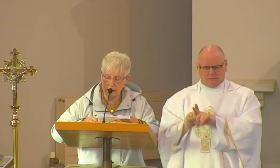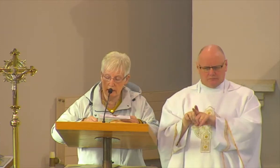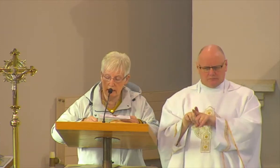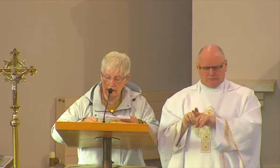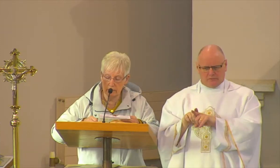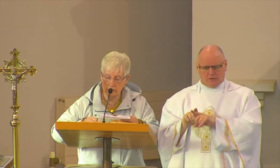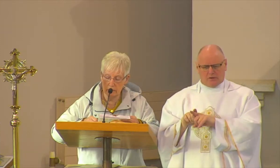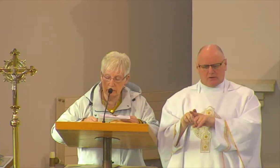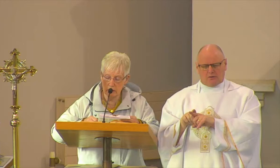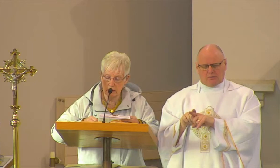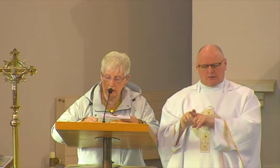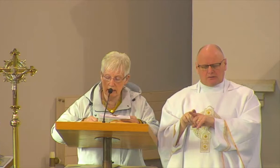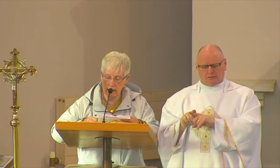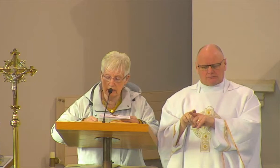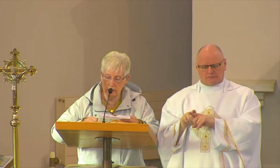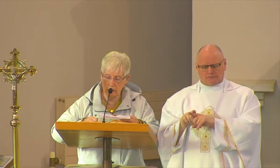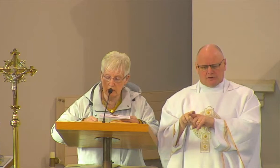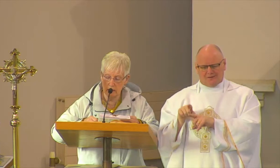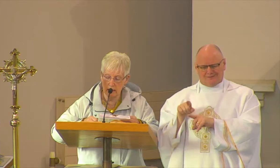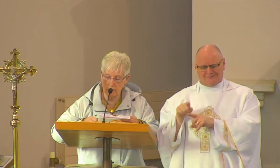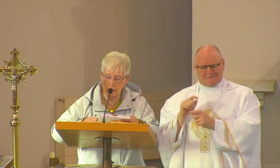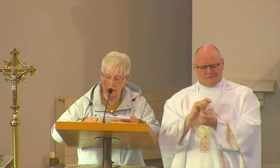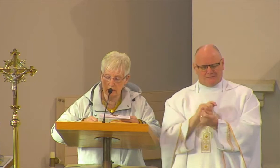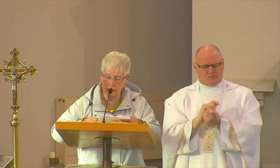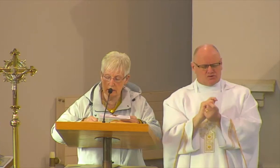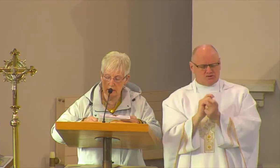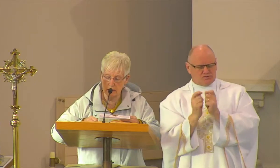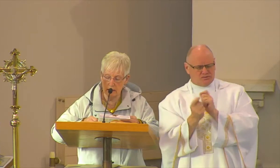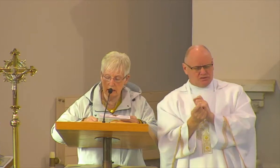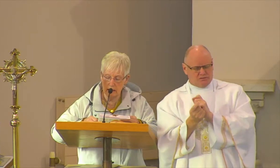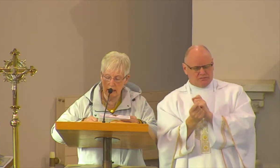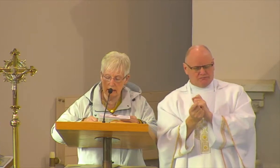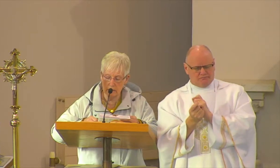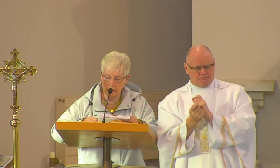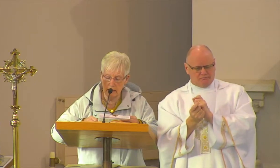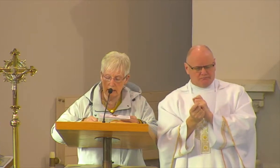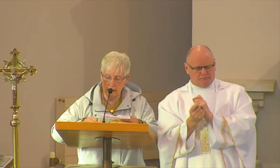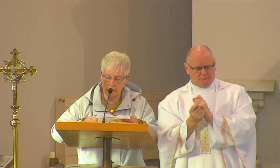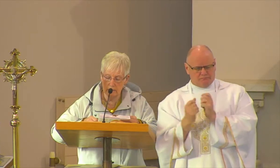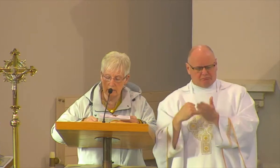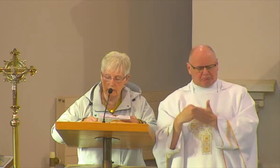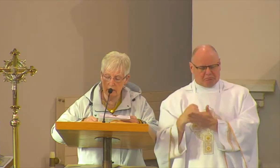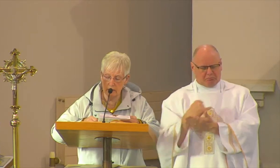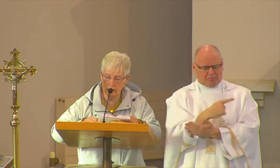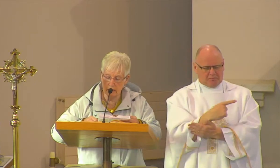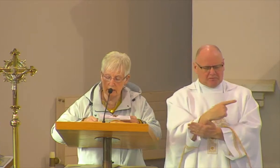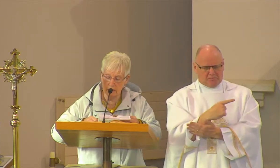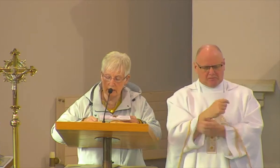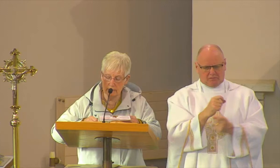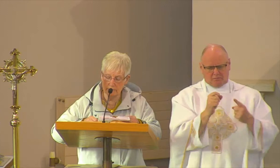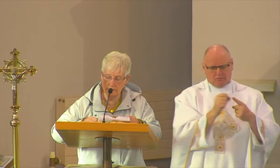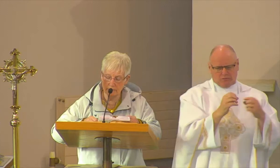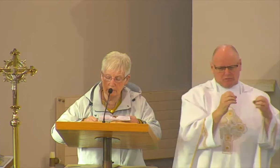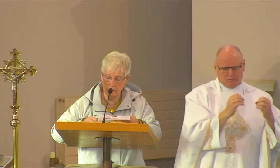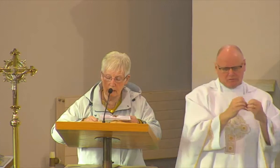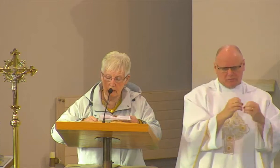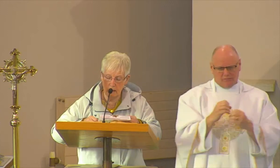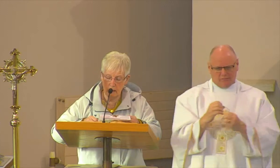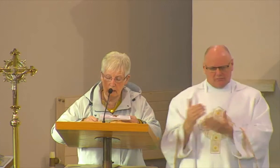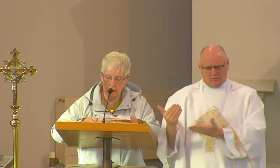them to turn against Paul and Barnabas and expel them from their territory. So